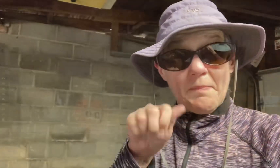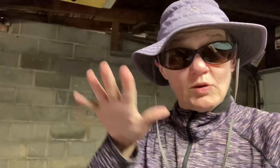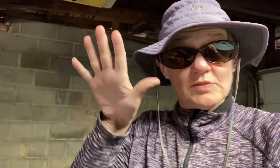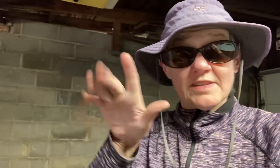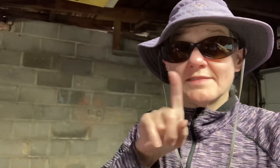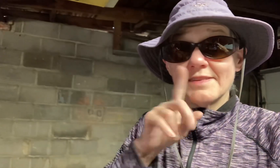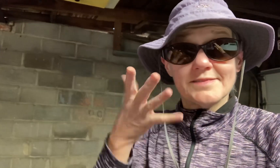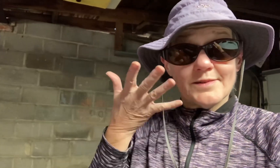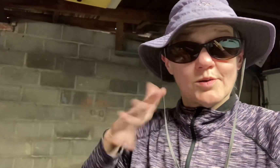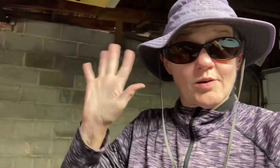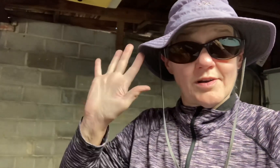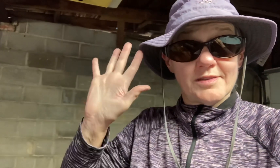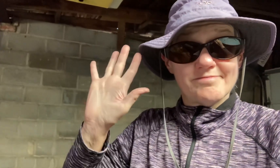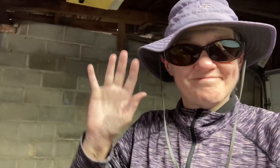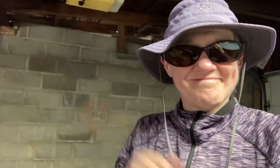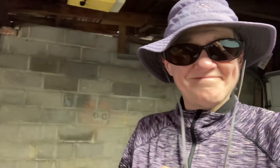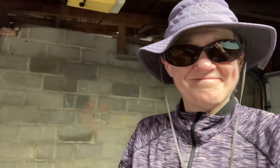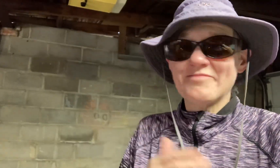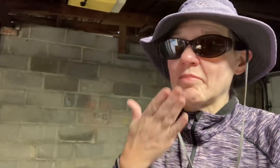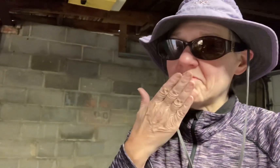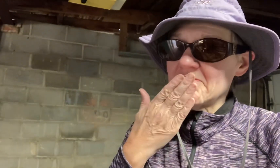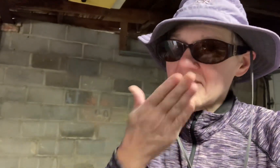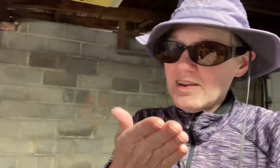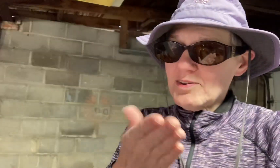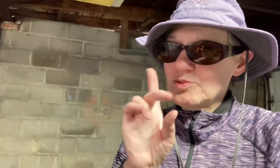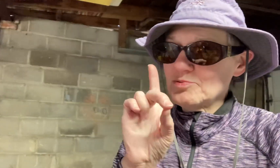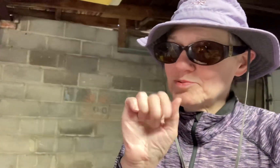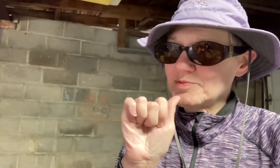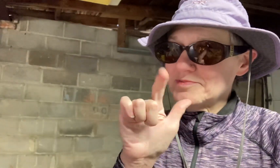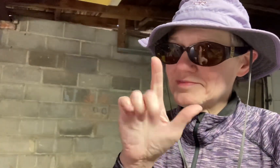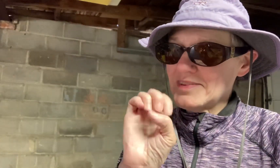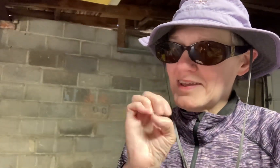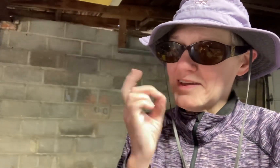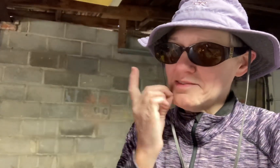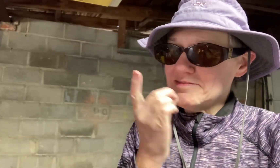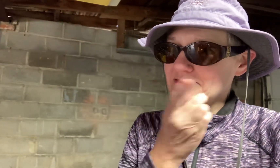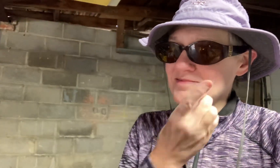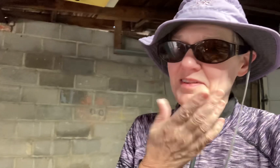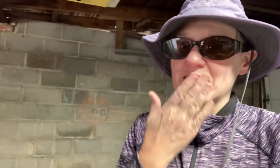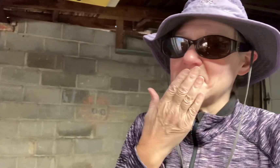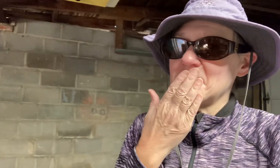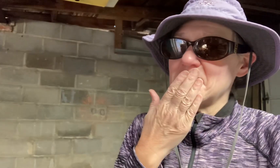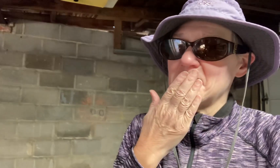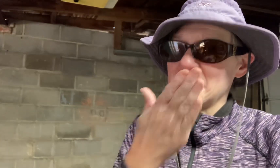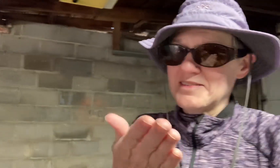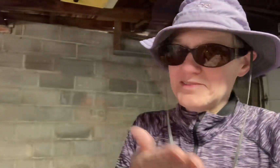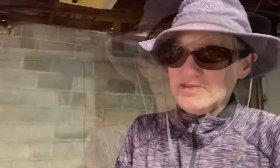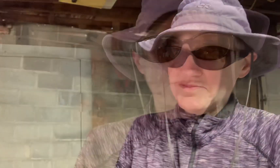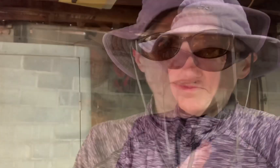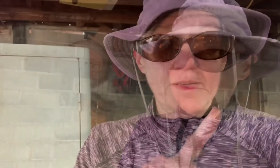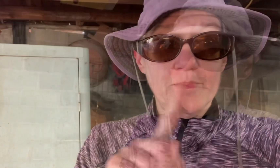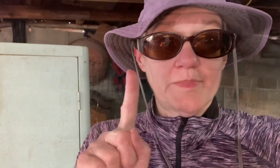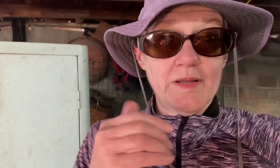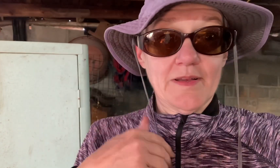leaves. Now the mountain of leaves is gone. Thank you, Dale. Thank you so